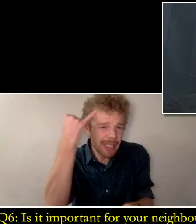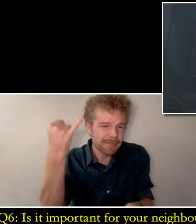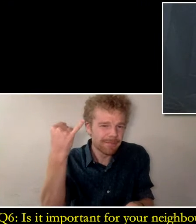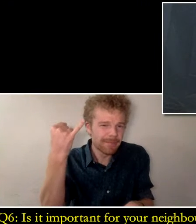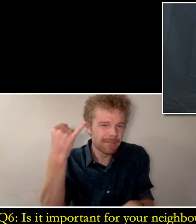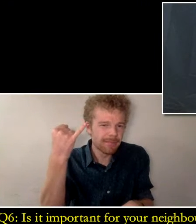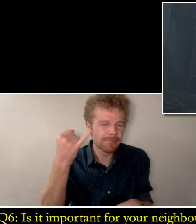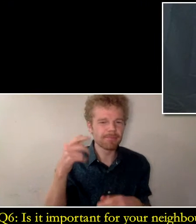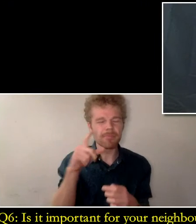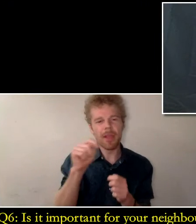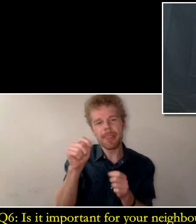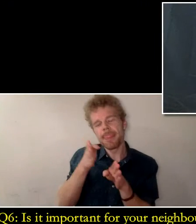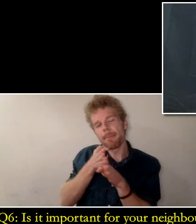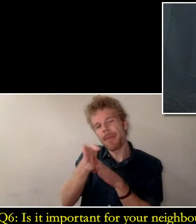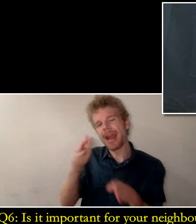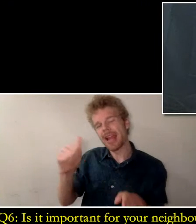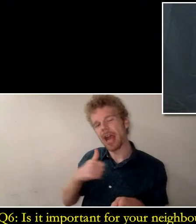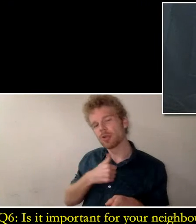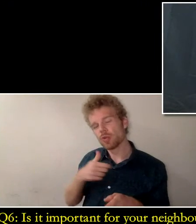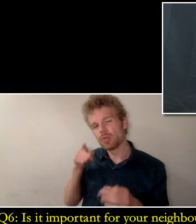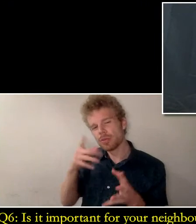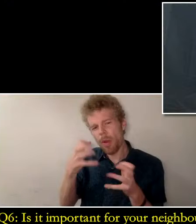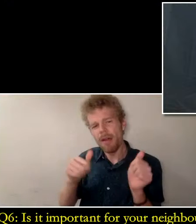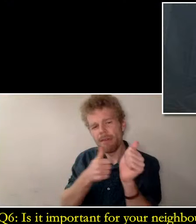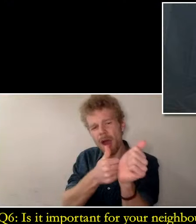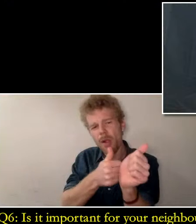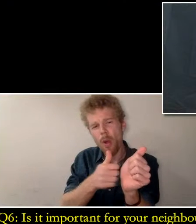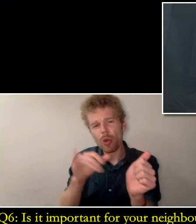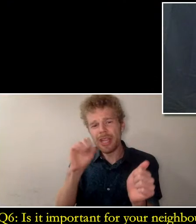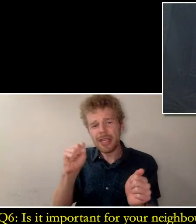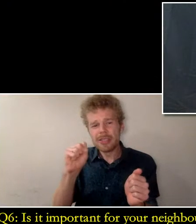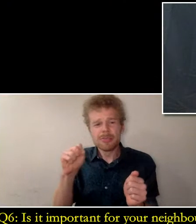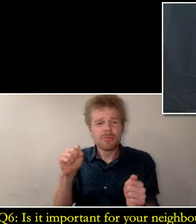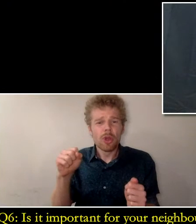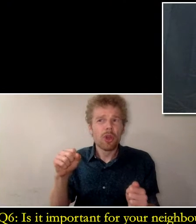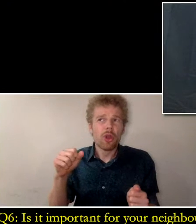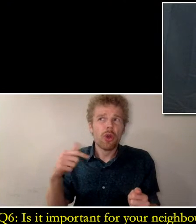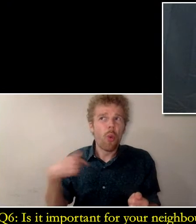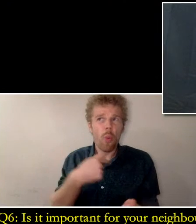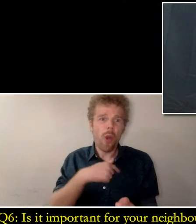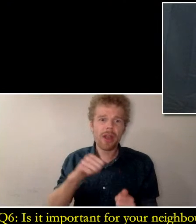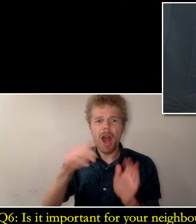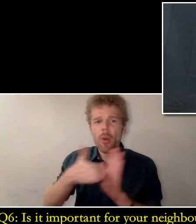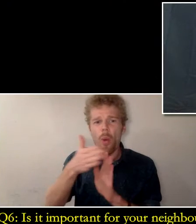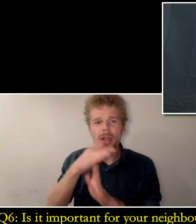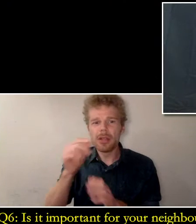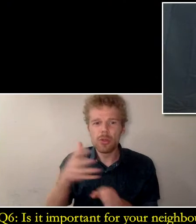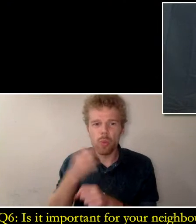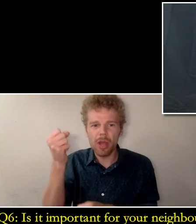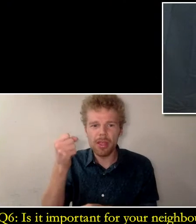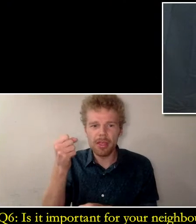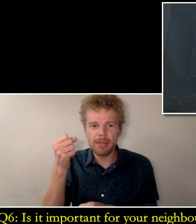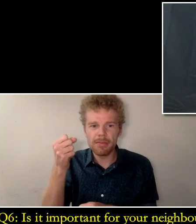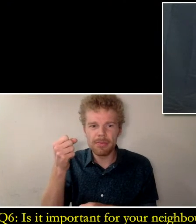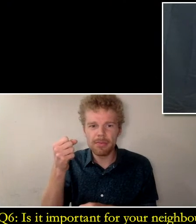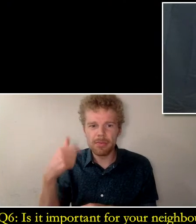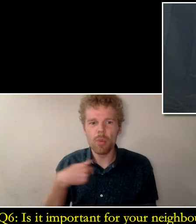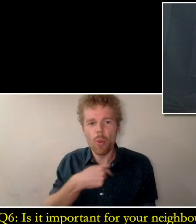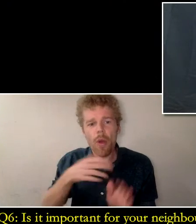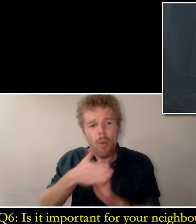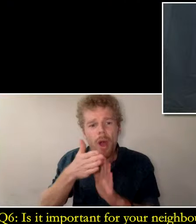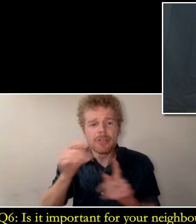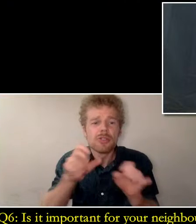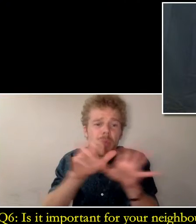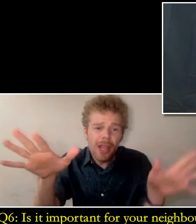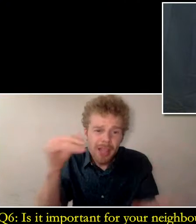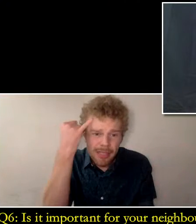to face, whether they're deaf, hearing, doesn't matter. You have to plant that idea in their head, plant your name in their head so that